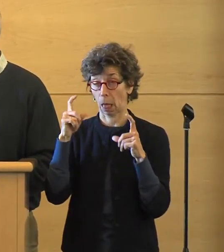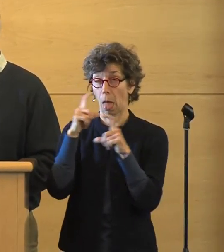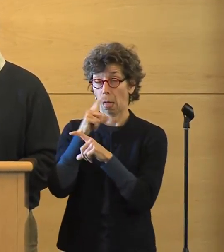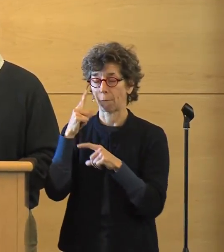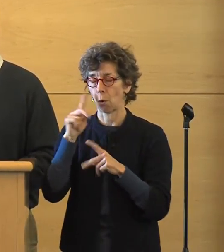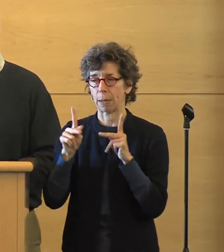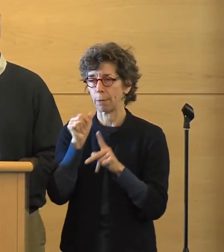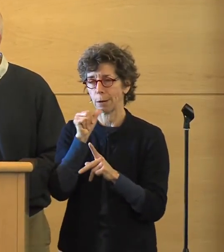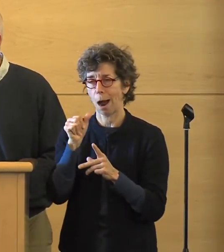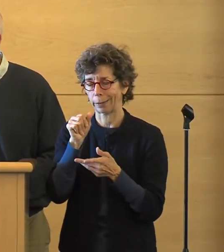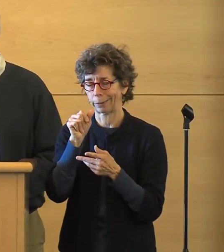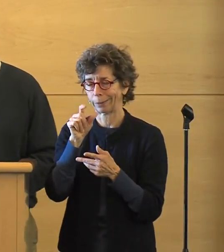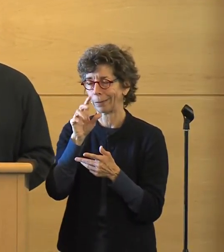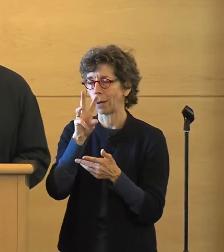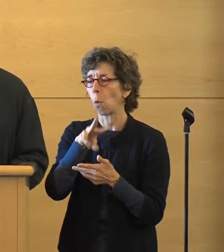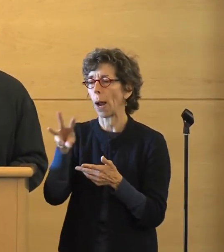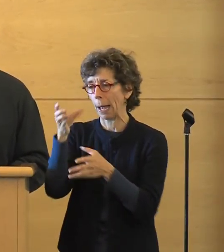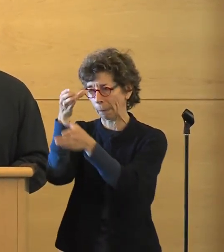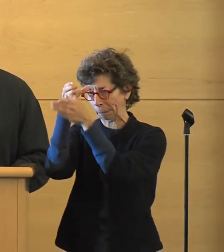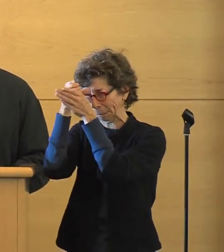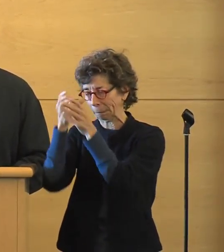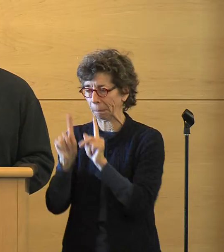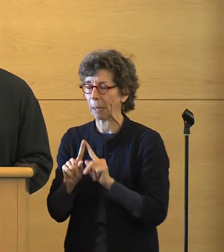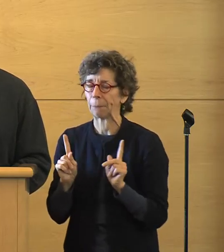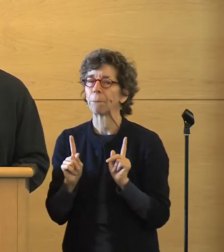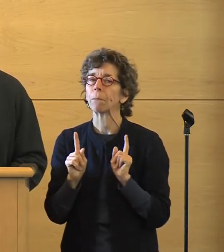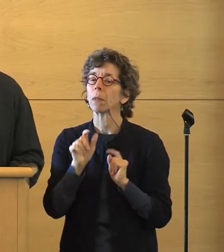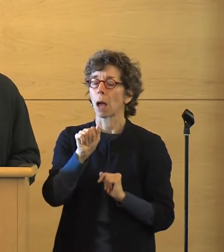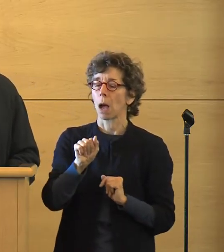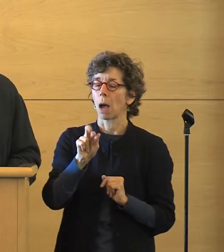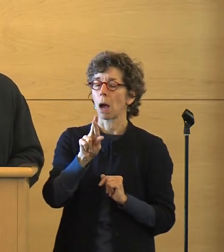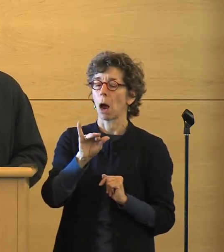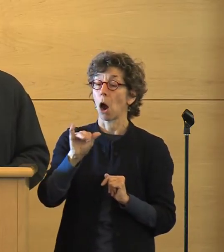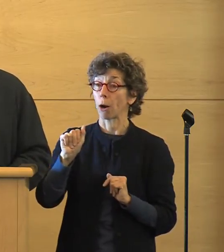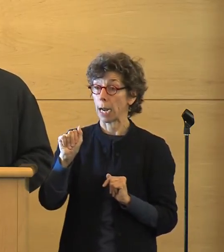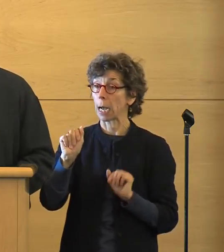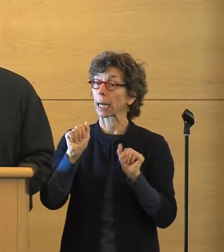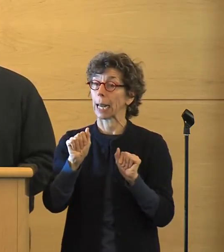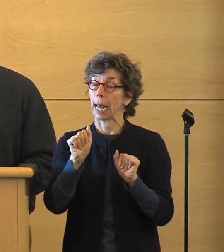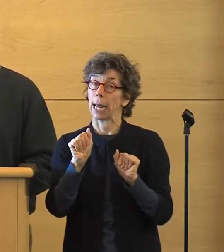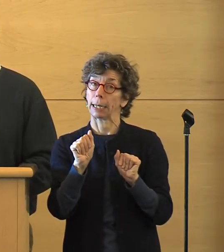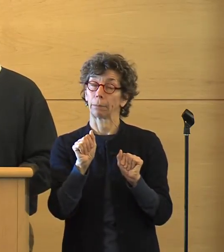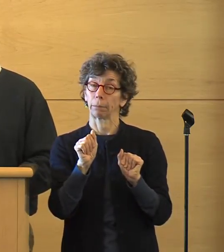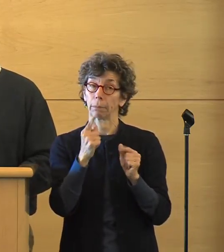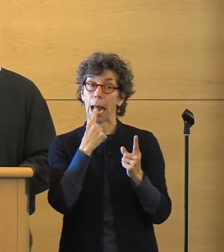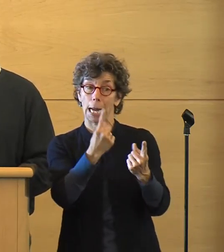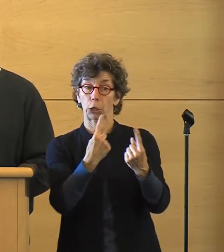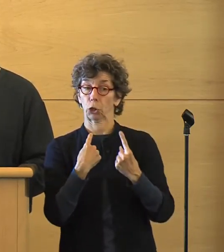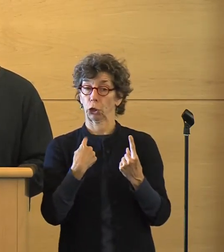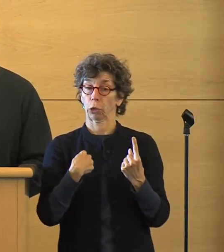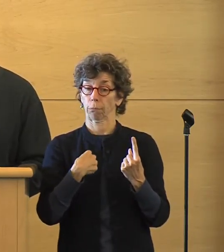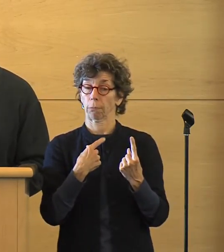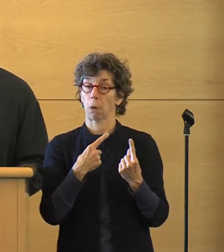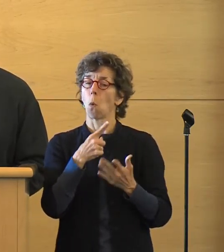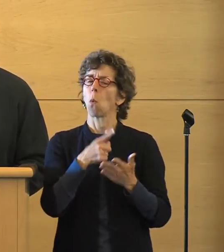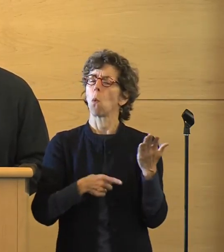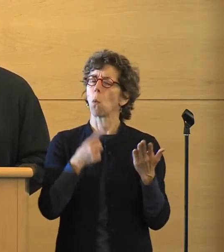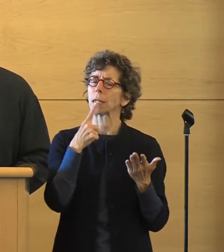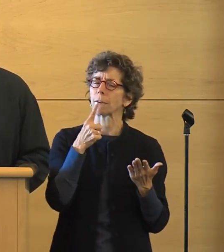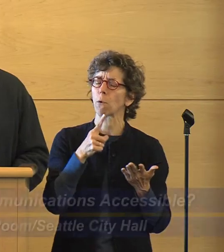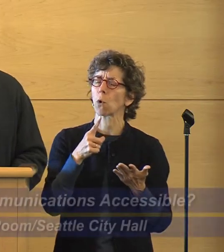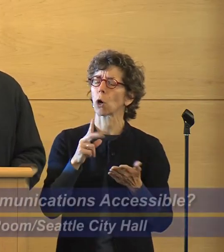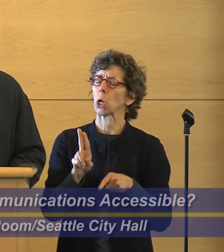things. And so, yeah. Aria, actually, if I'll go back a slide. I kind of intentionally skipped over this because I didn't